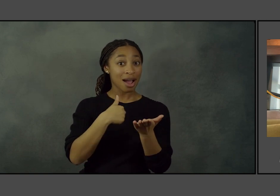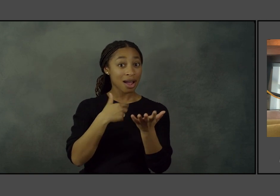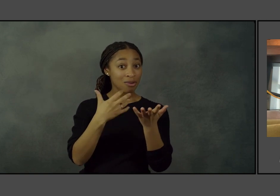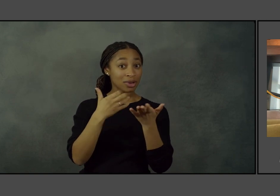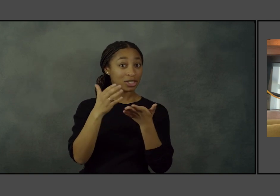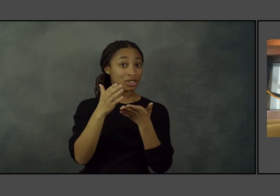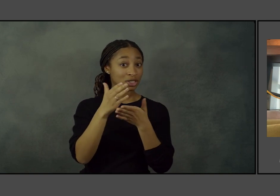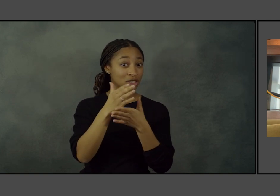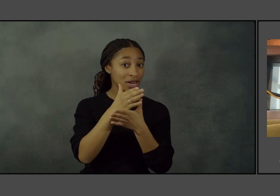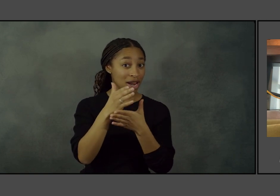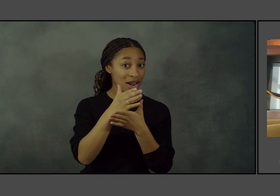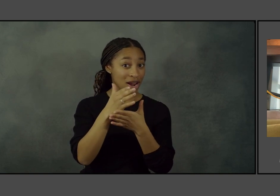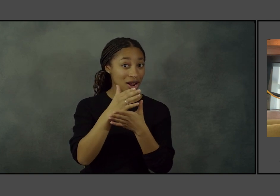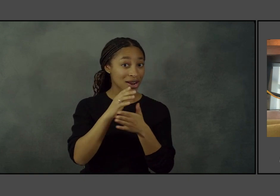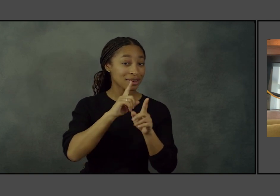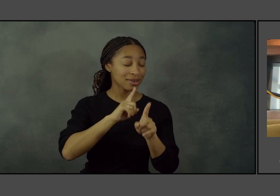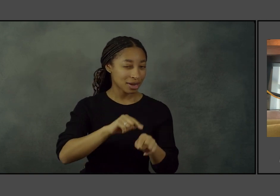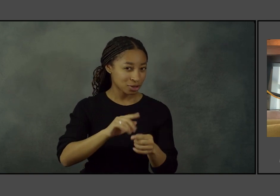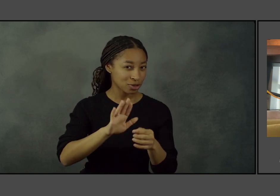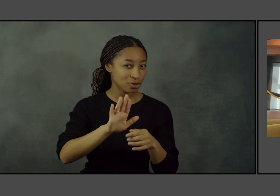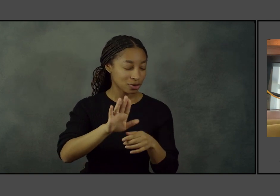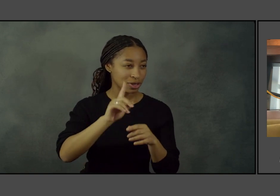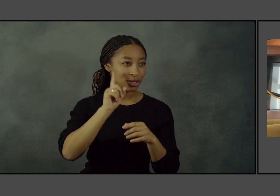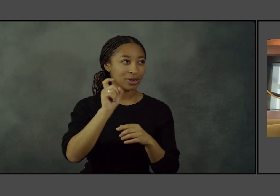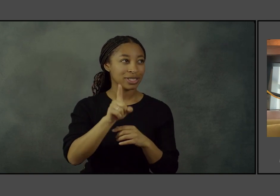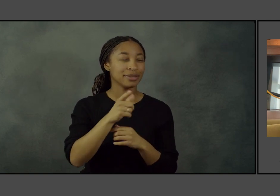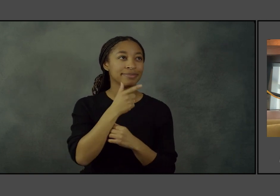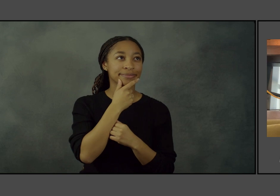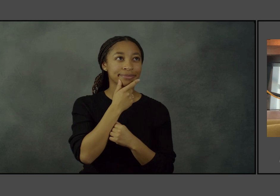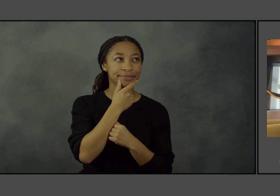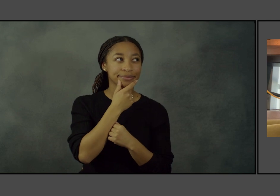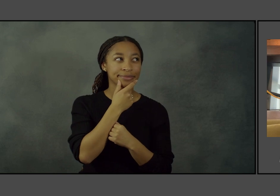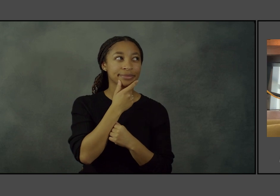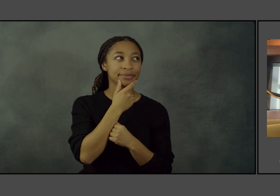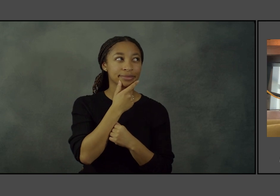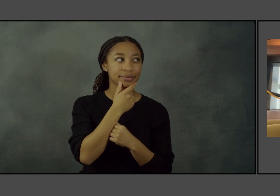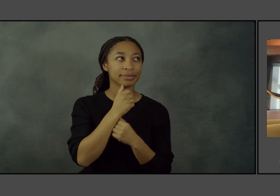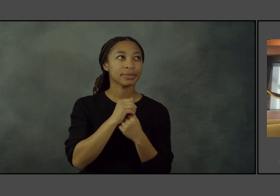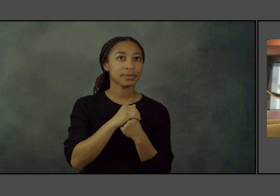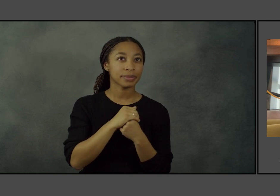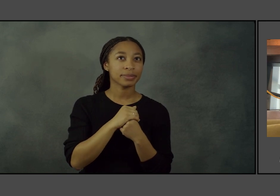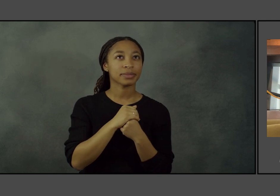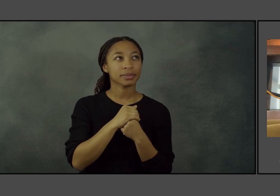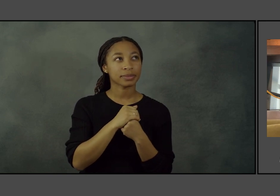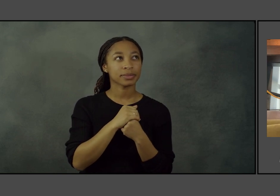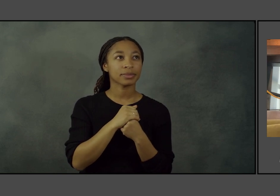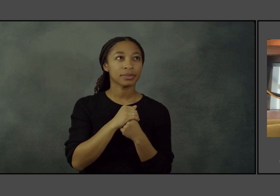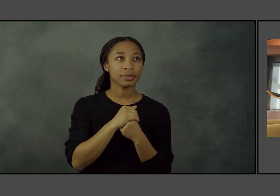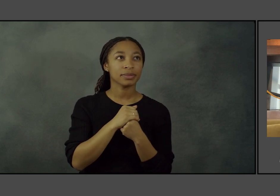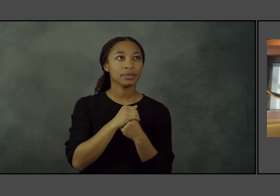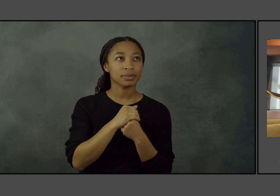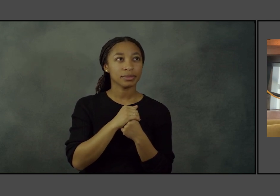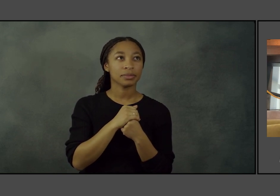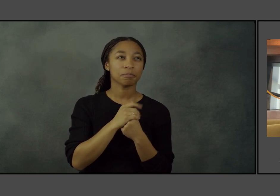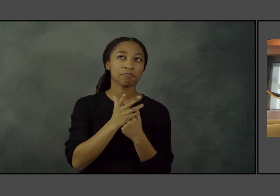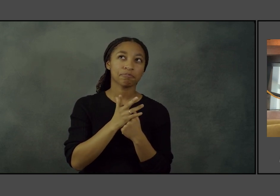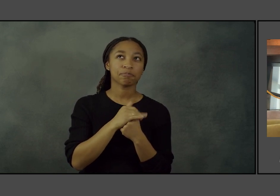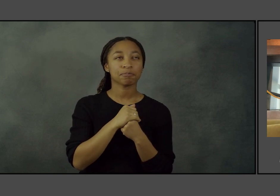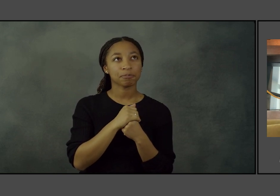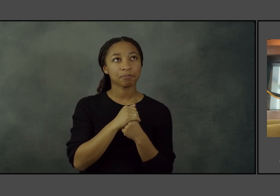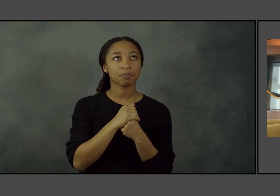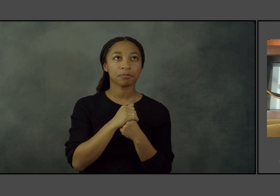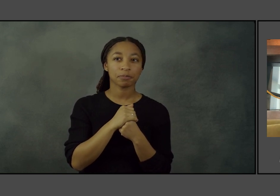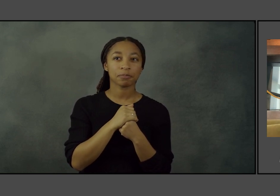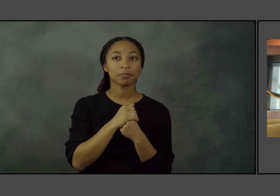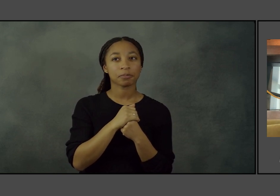Elizabeth, is very like in holding hands with what we were just speaking about. I think of this Zora